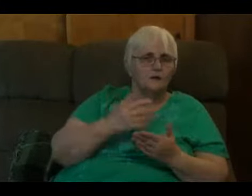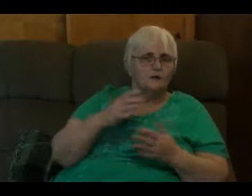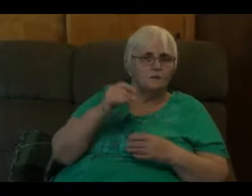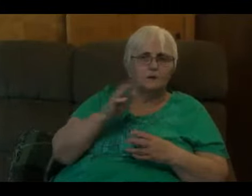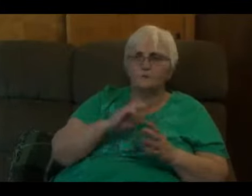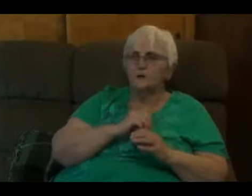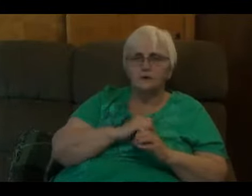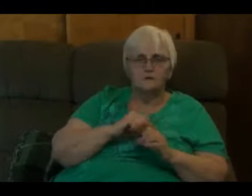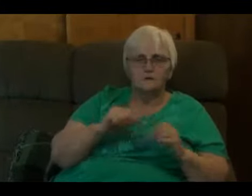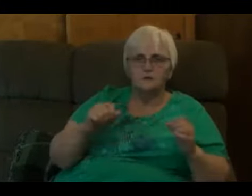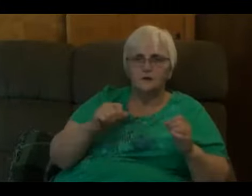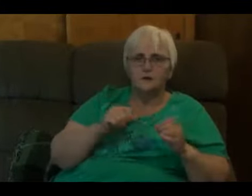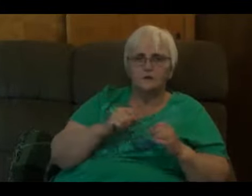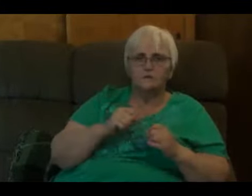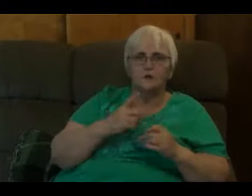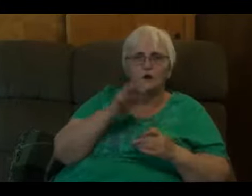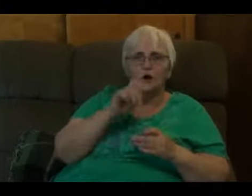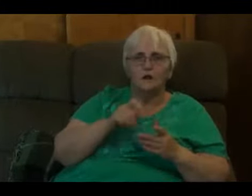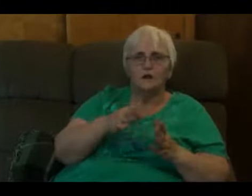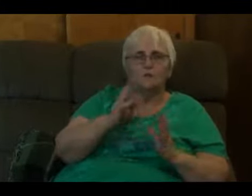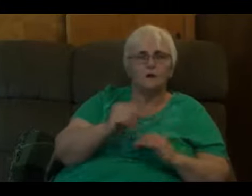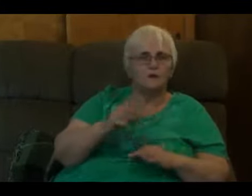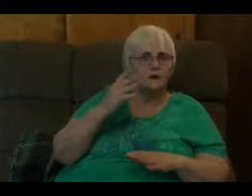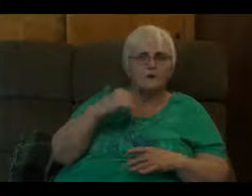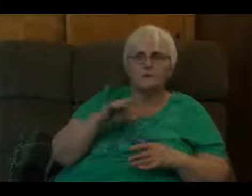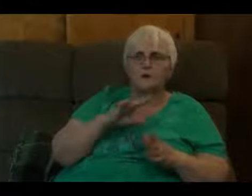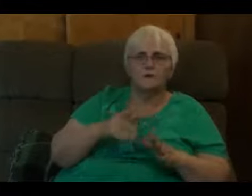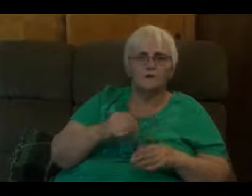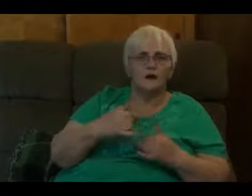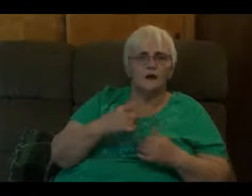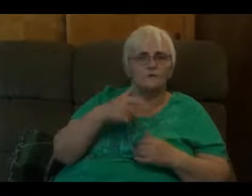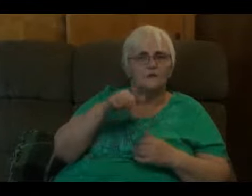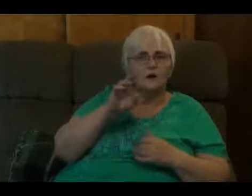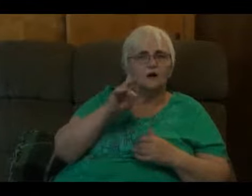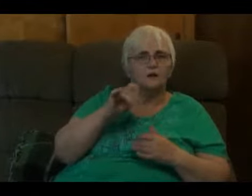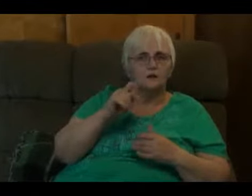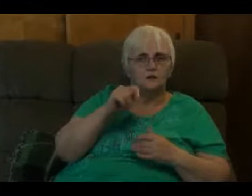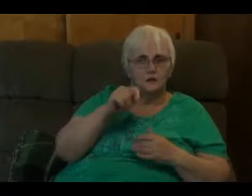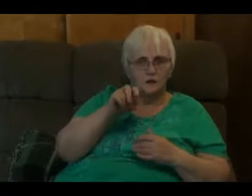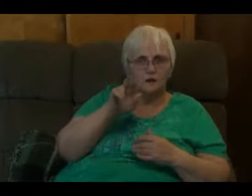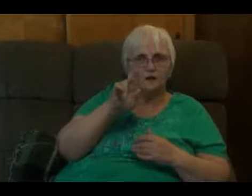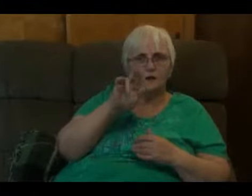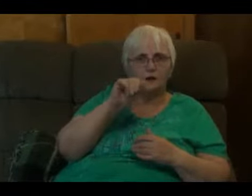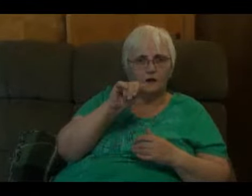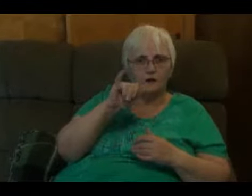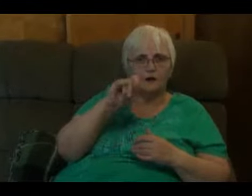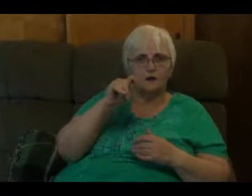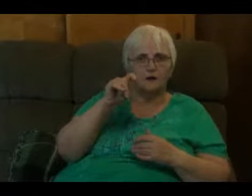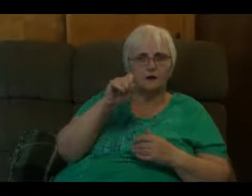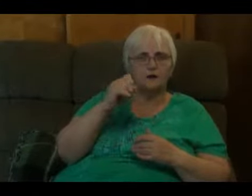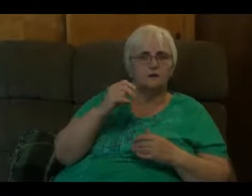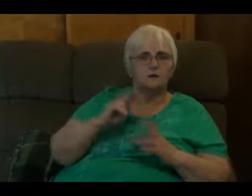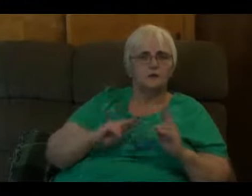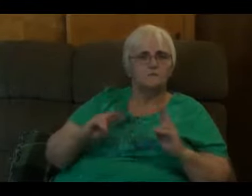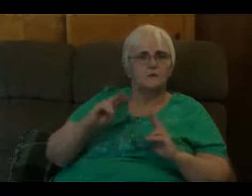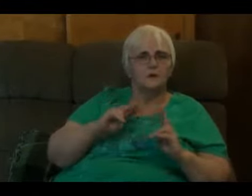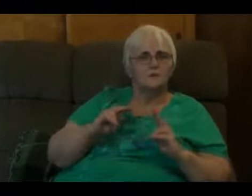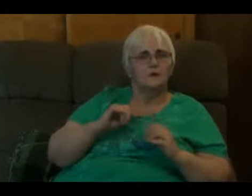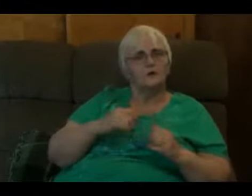saved. Right? You don't have to be a Christian to have godly traits. I mean, you see people who, you know, who give their